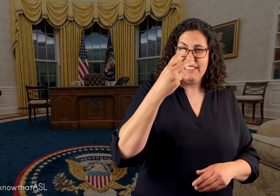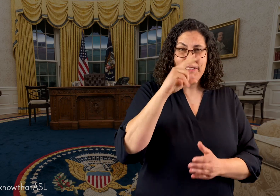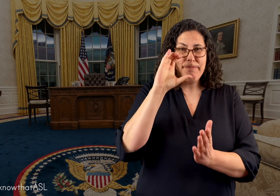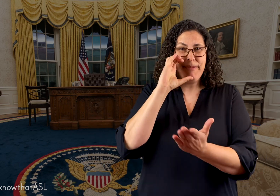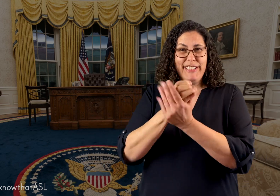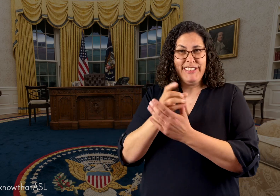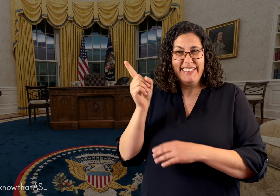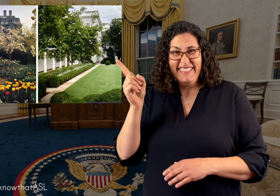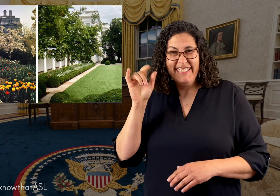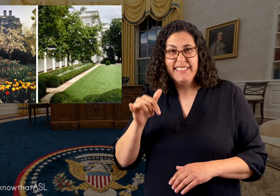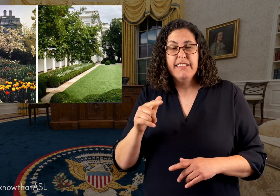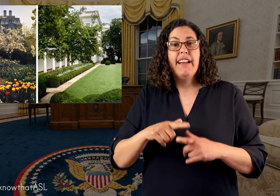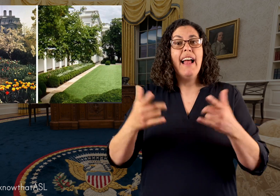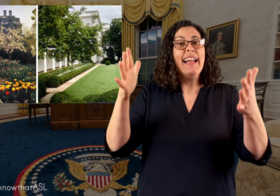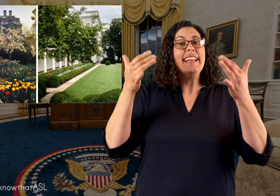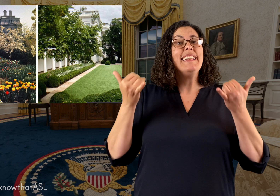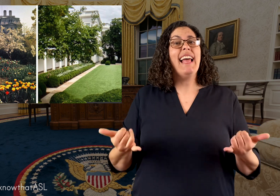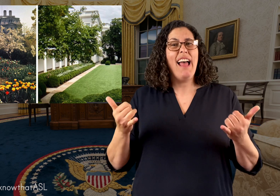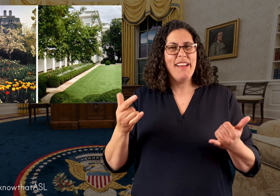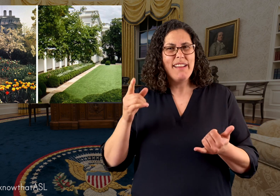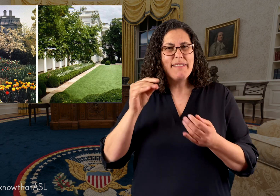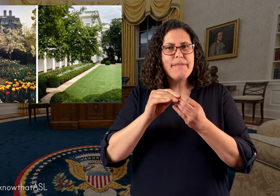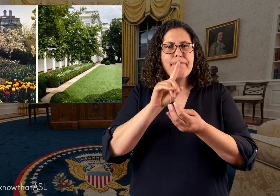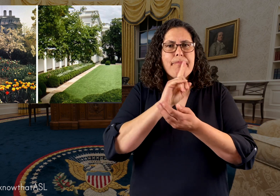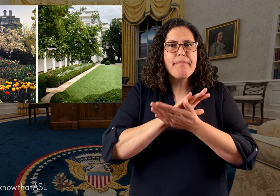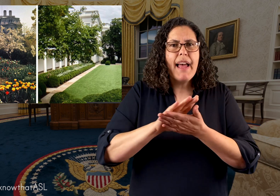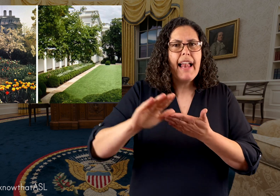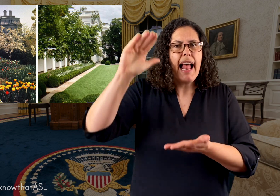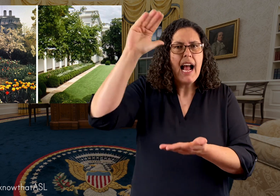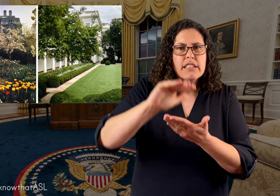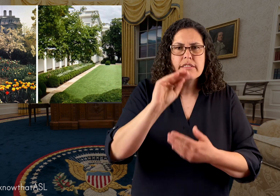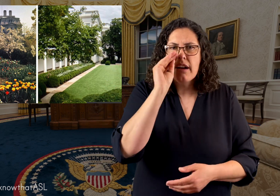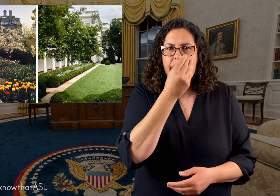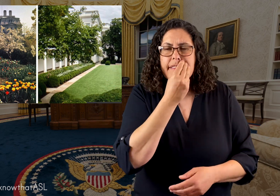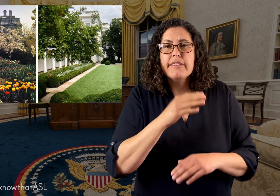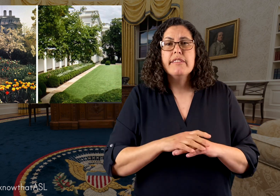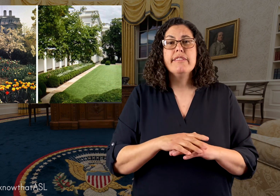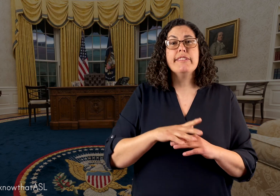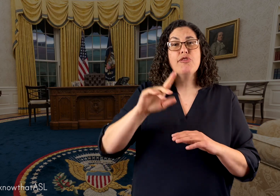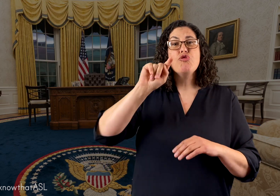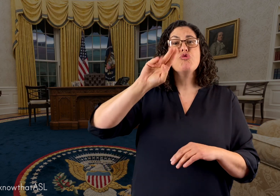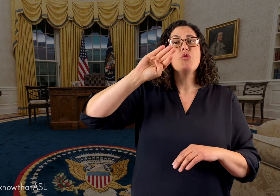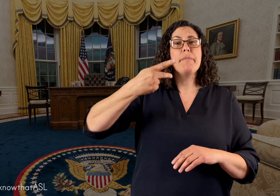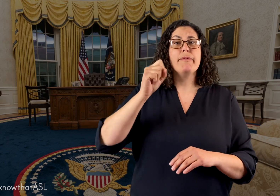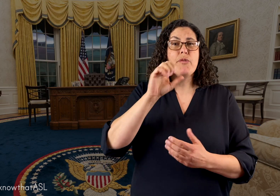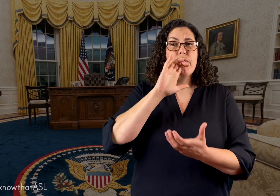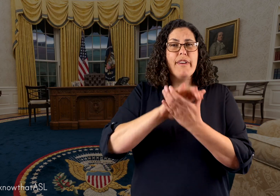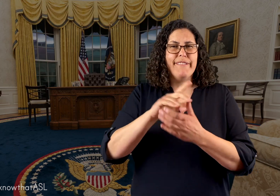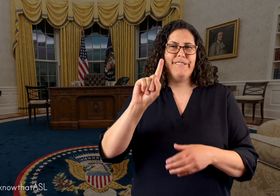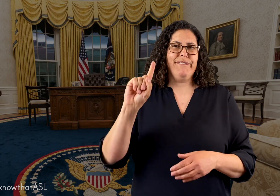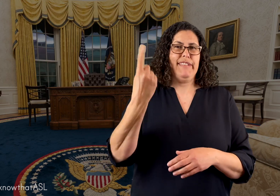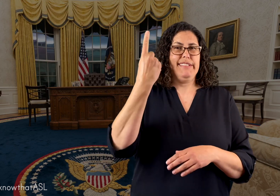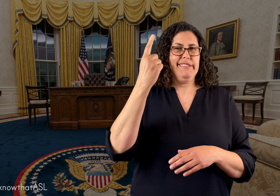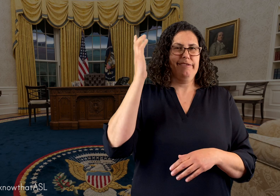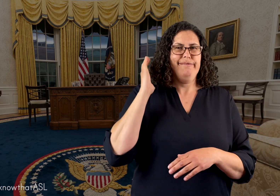back to its former glory. Here's a picture of what it used to look like. It's a lot fewer flowers now. Trump's wife, the former First